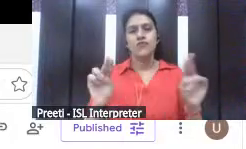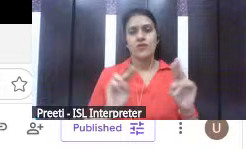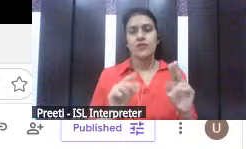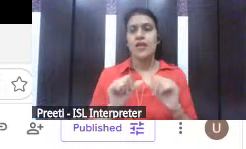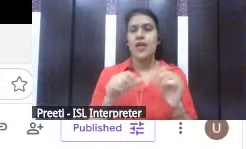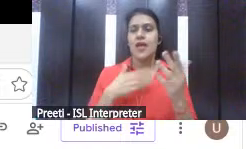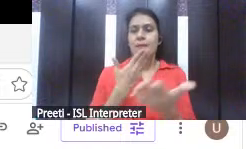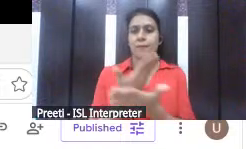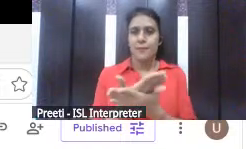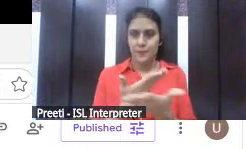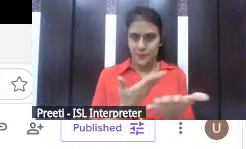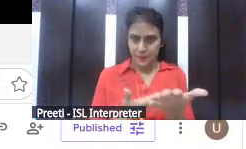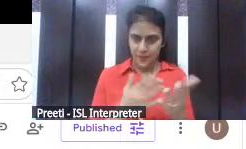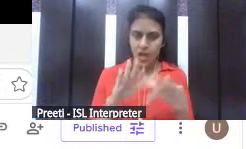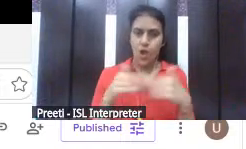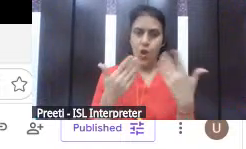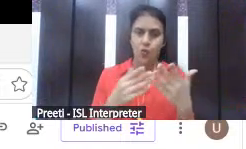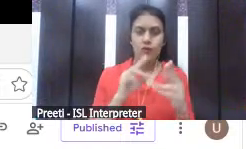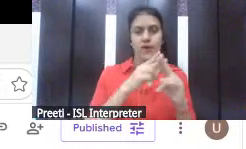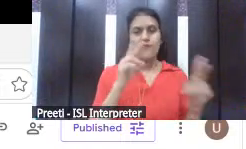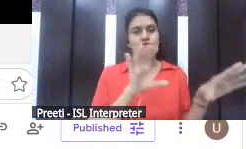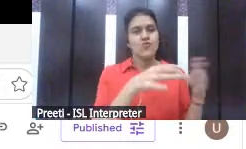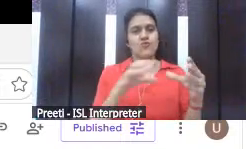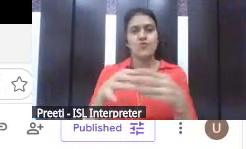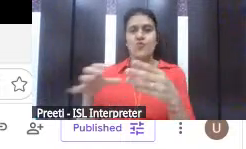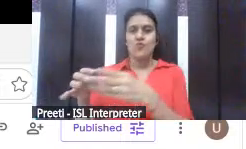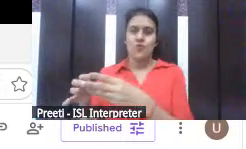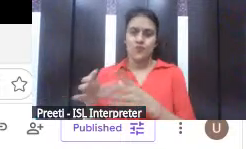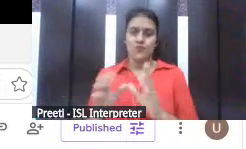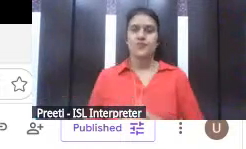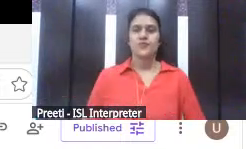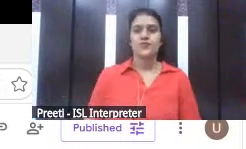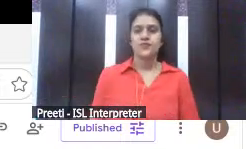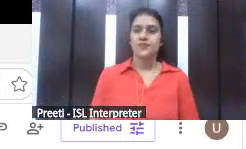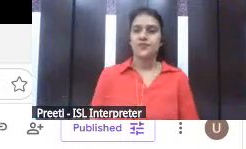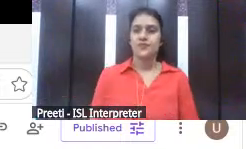these application forms for all categories. Thank you.